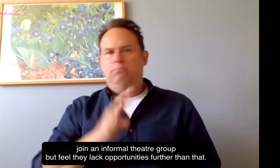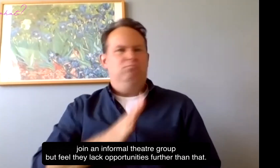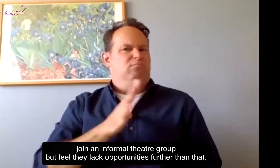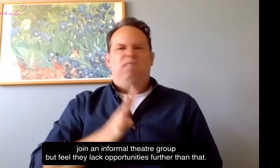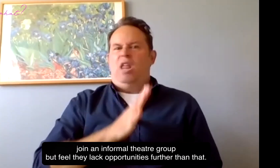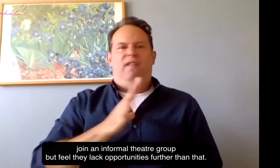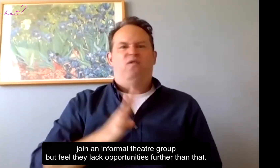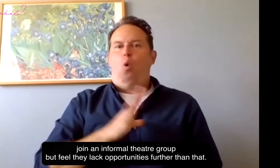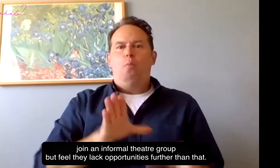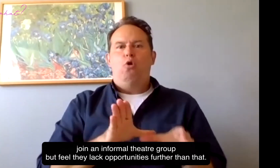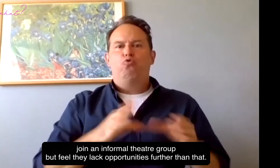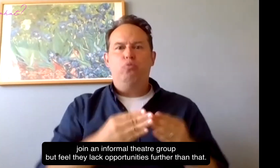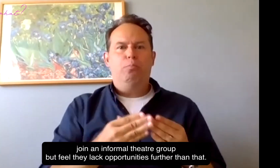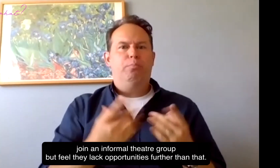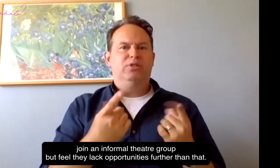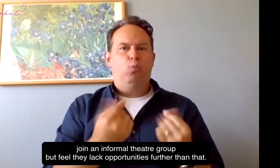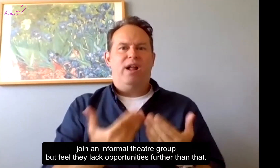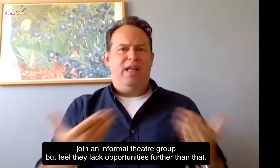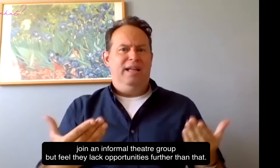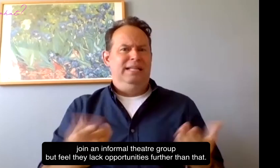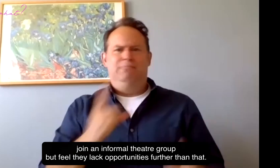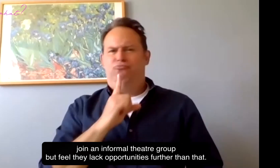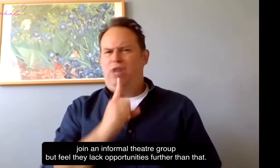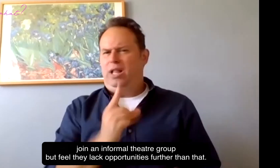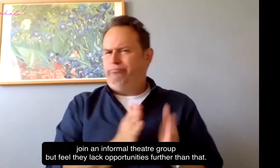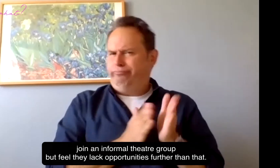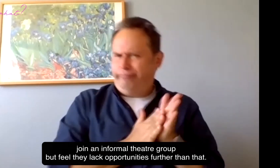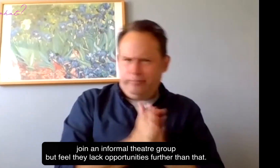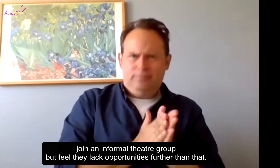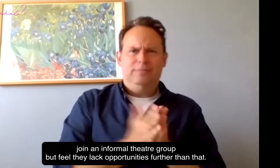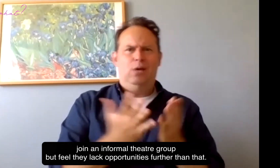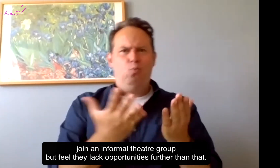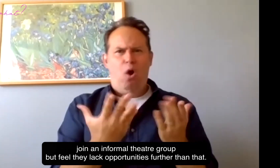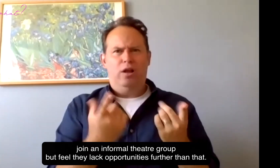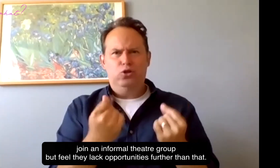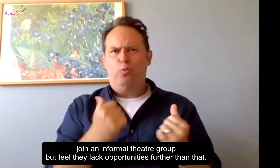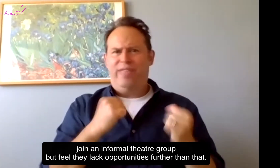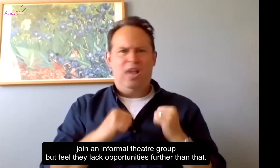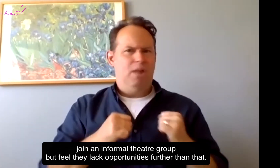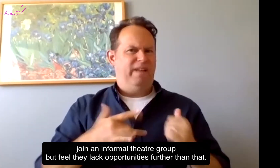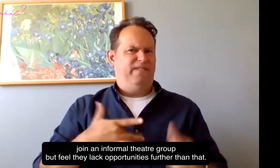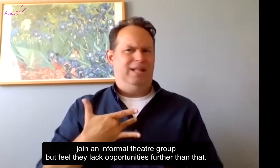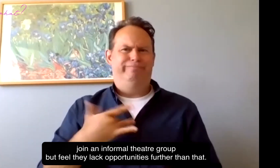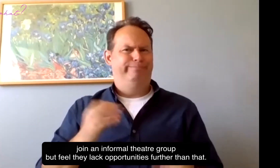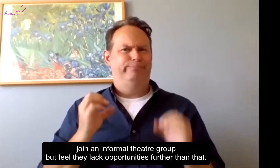join an informal theatre group. But they feel they lack opportunities further than that.